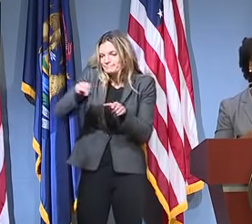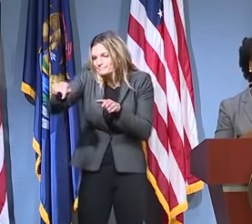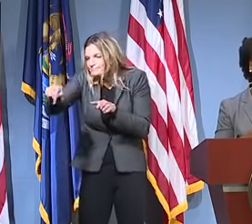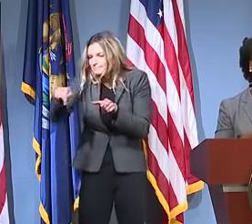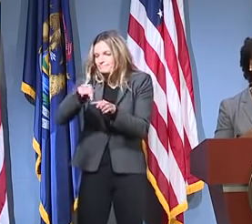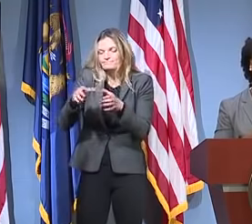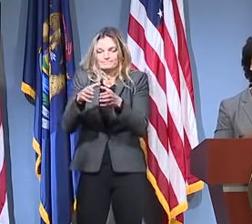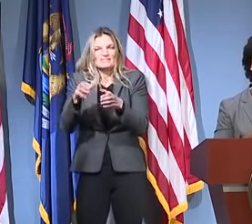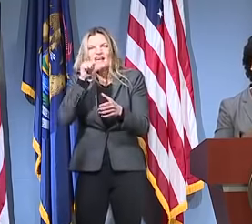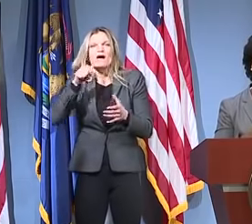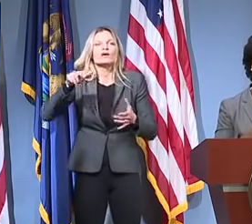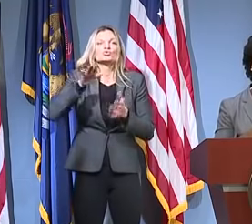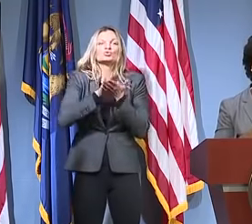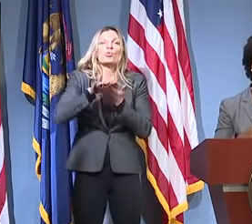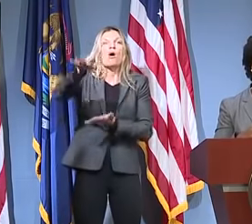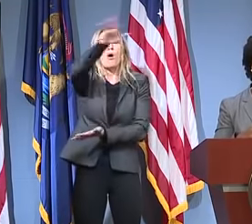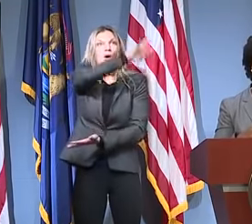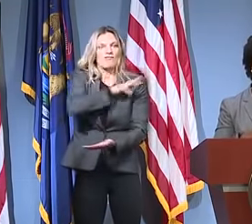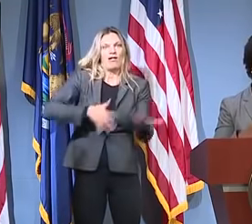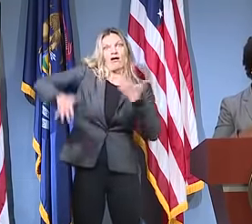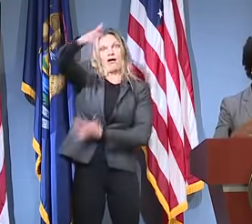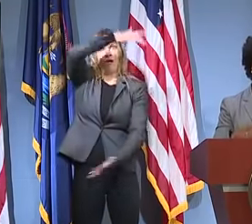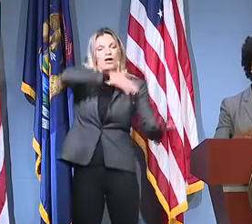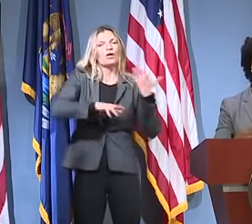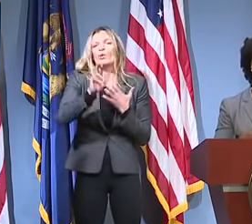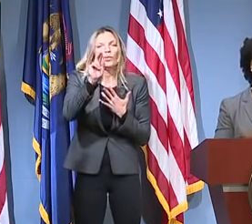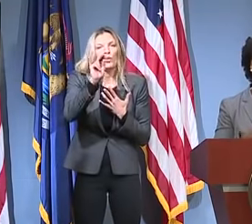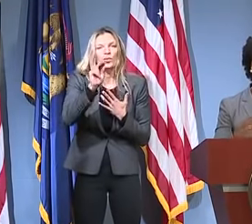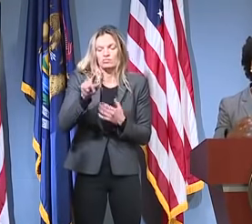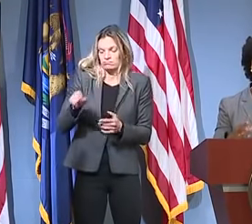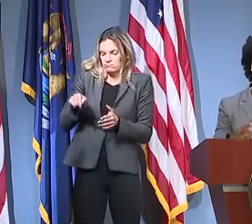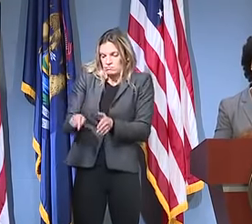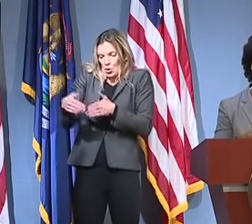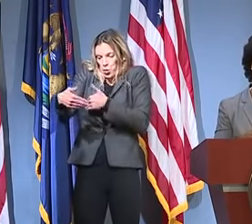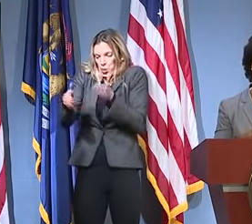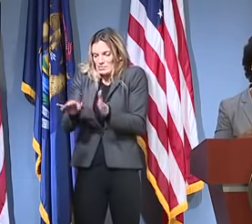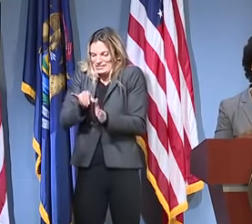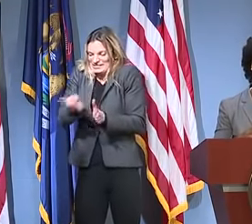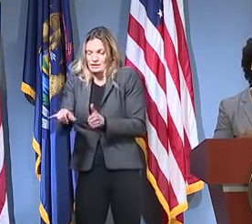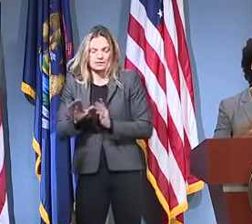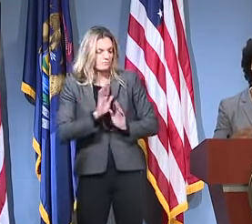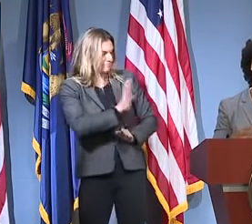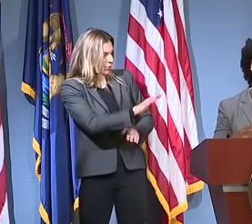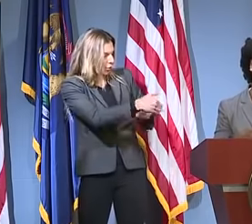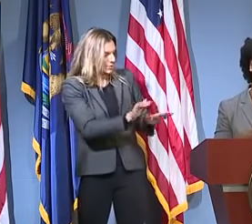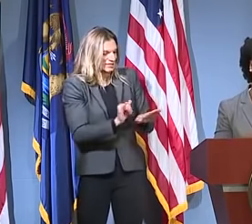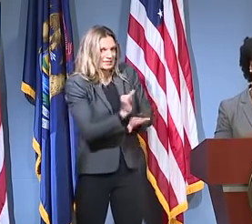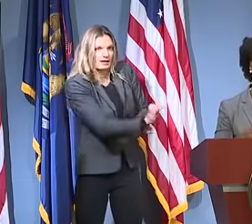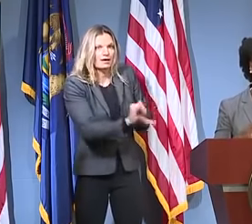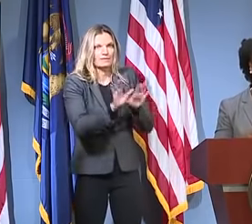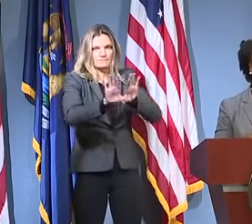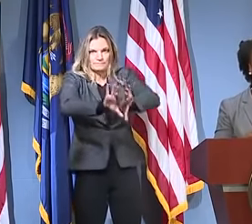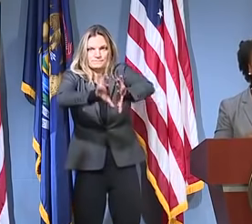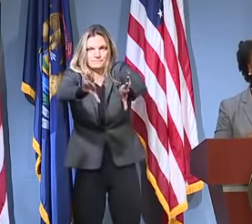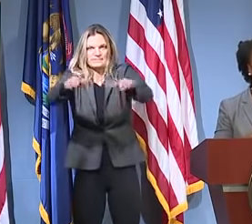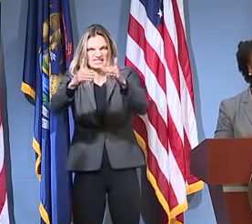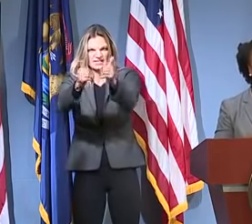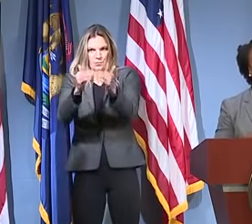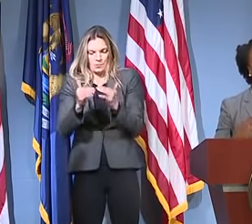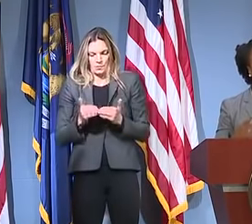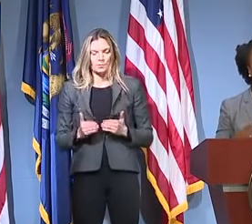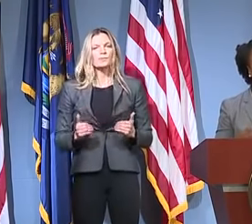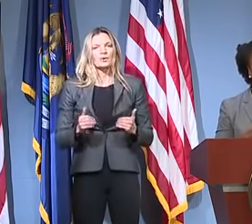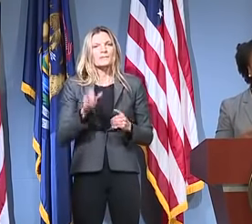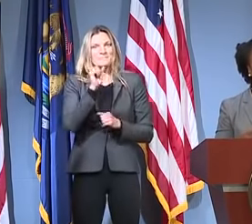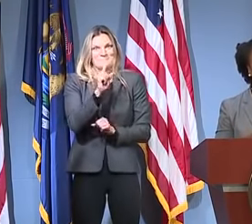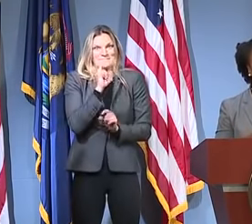much as possible to make sure the disease spreads in a limited way, if it is going to spread at all, and that contact tracing is as simple as possible.